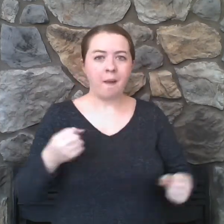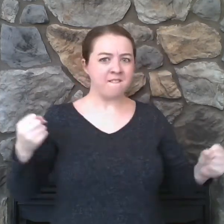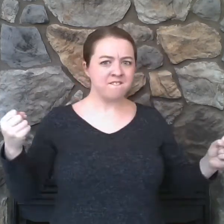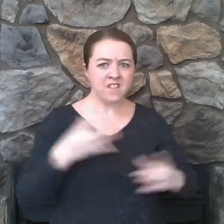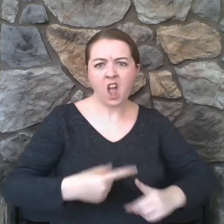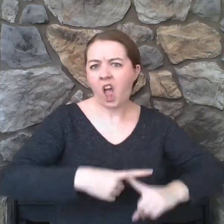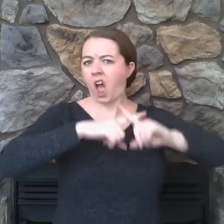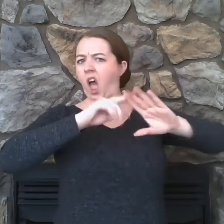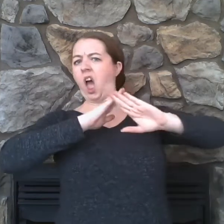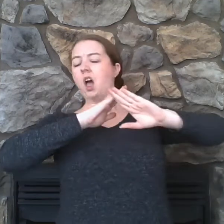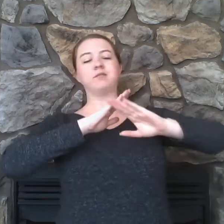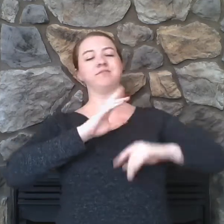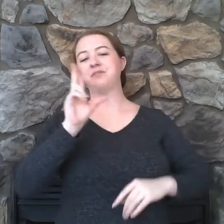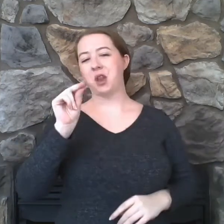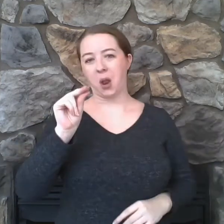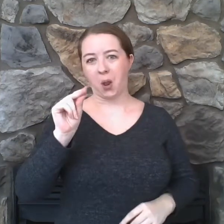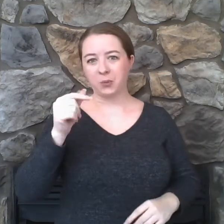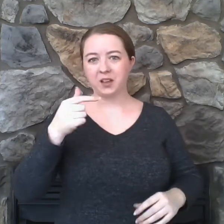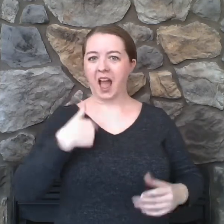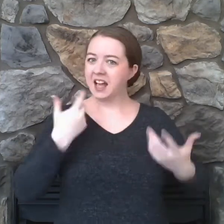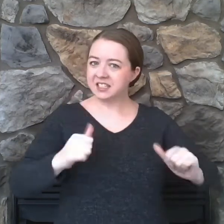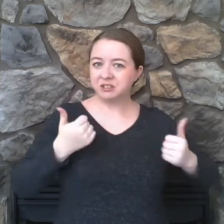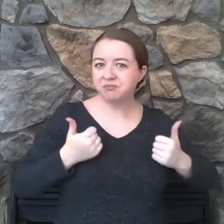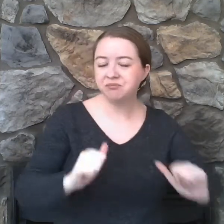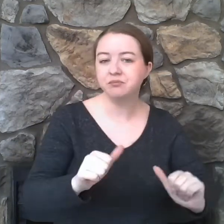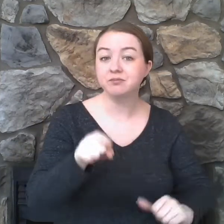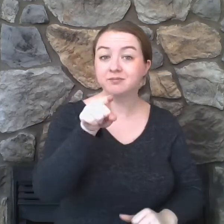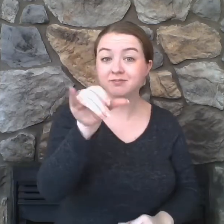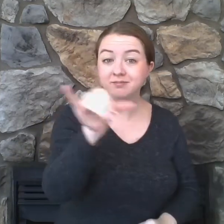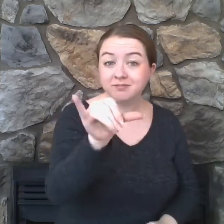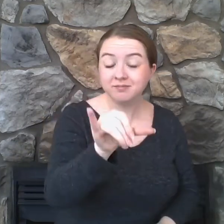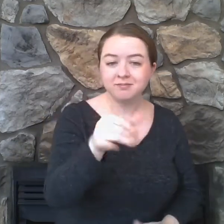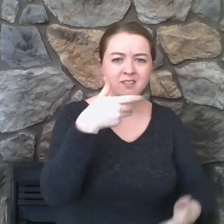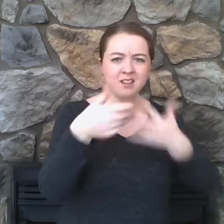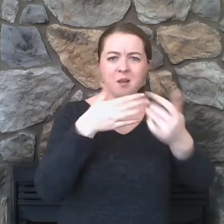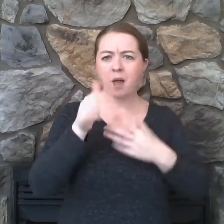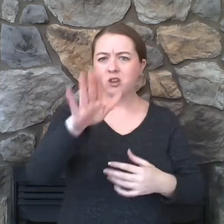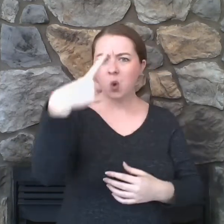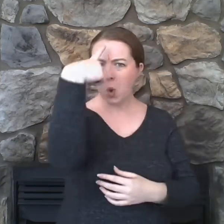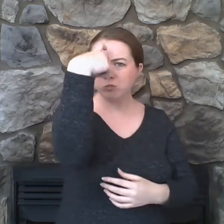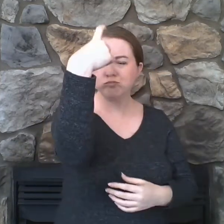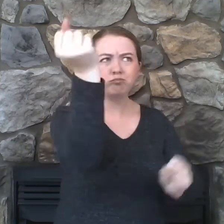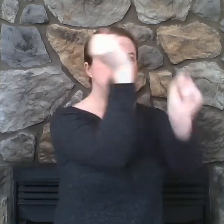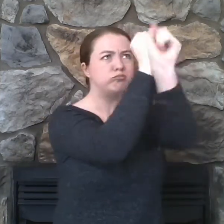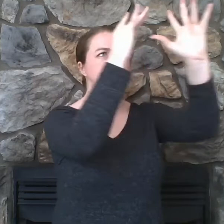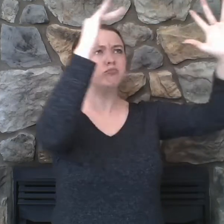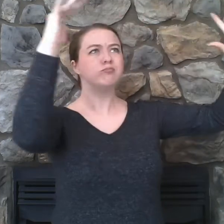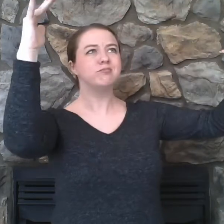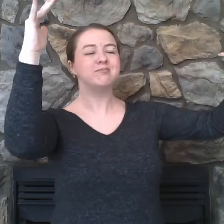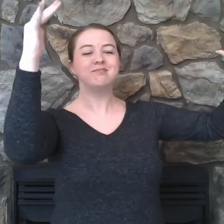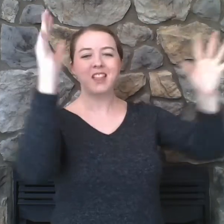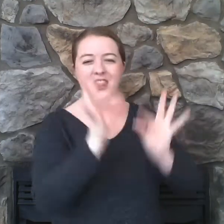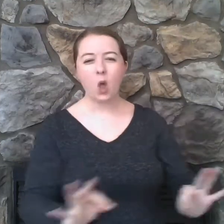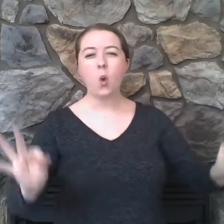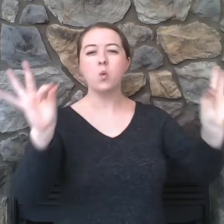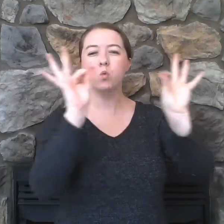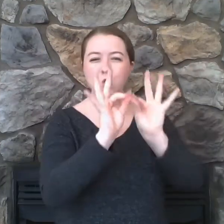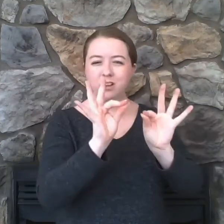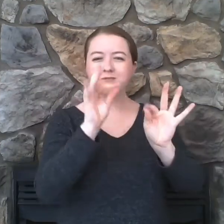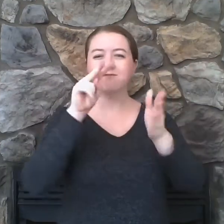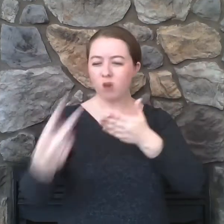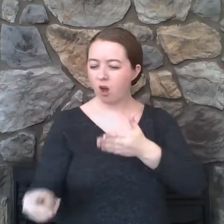back. And neither should you. Because no matter what your dreams are, they're worth all the falls in the